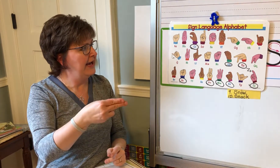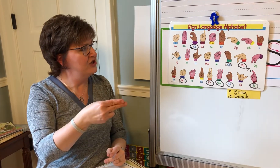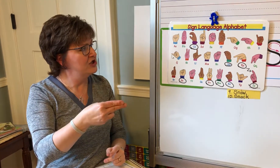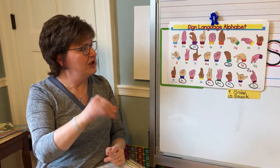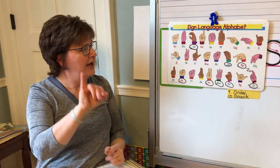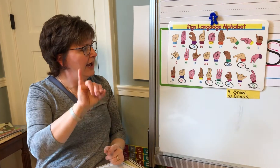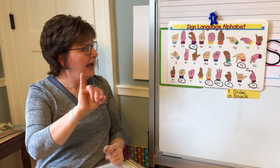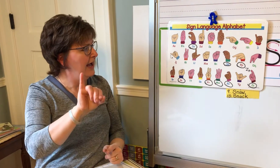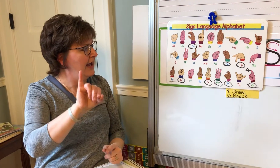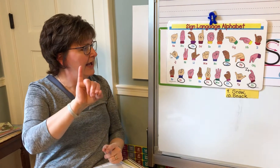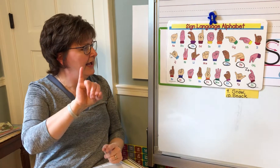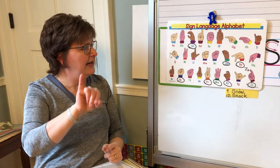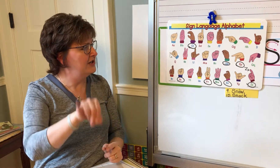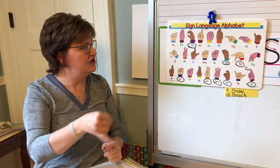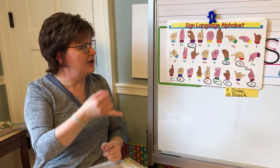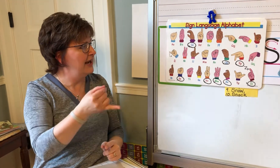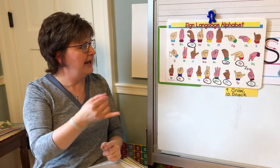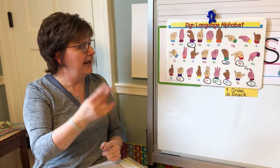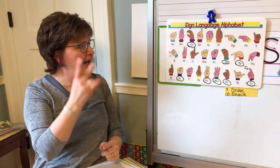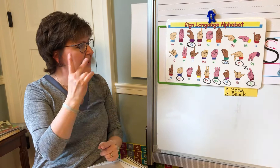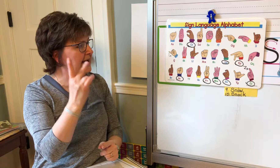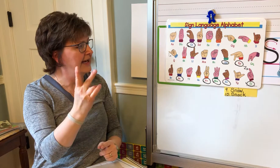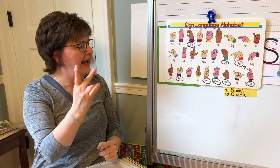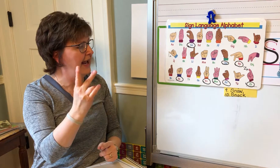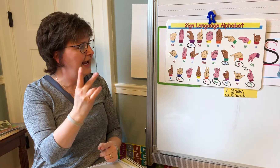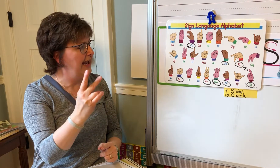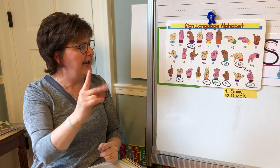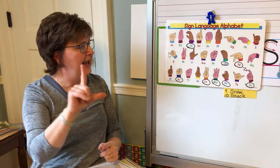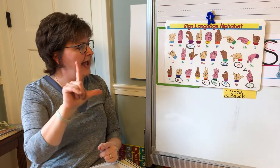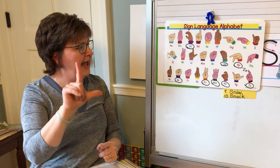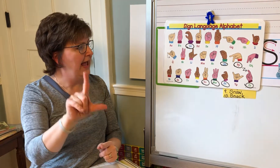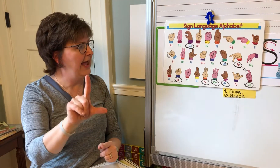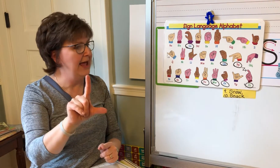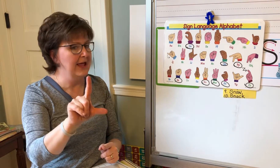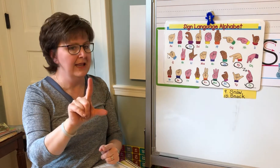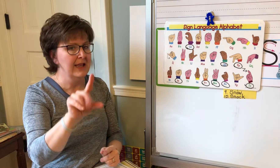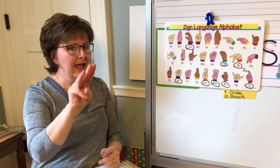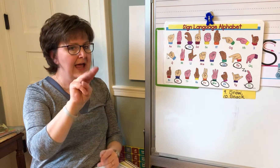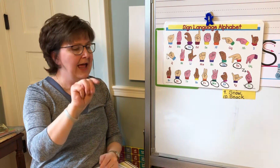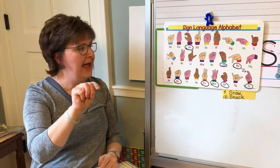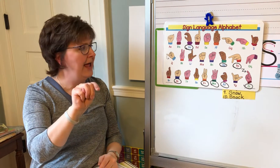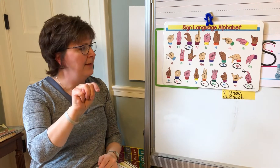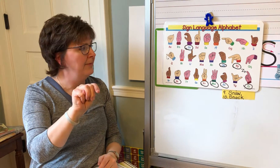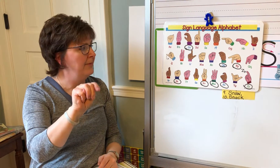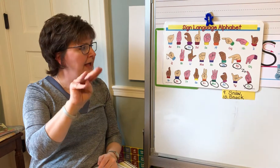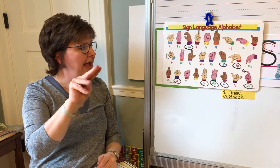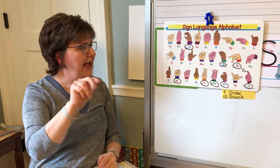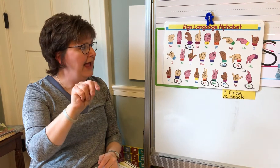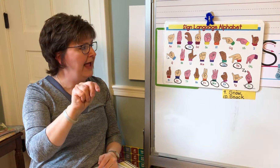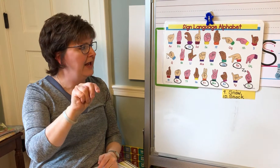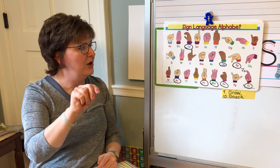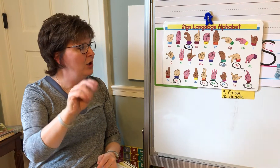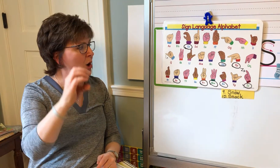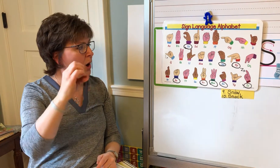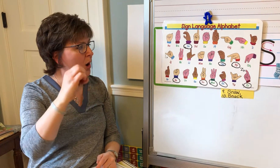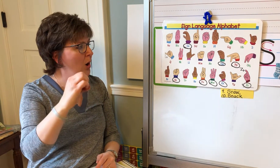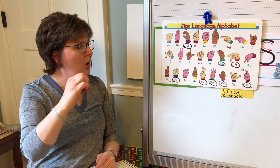H, I, J, K, L, M, N,